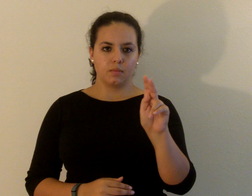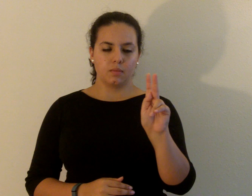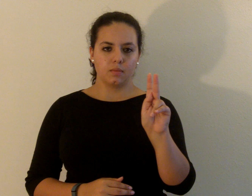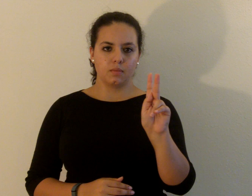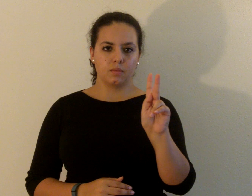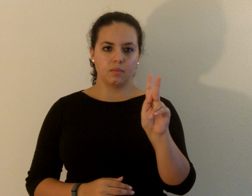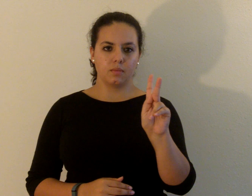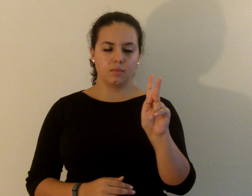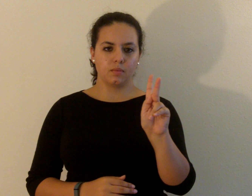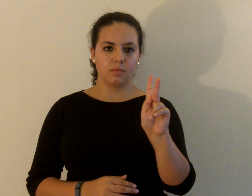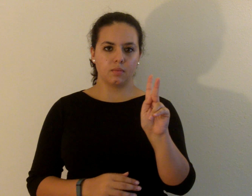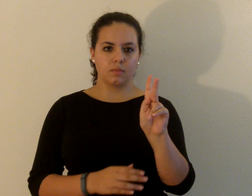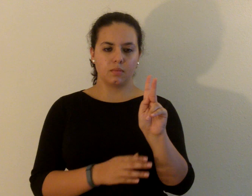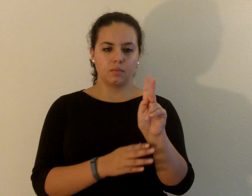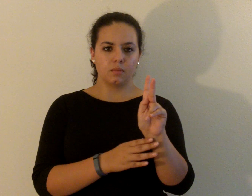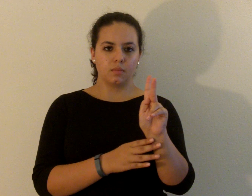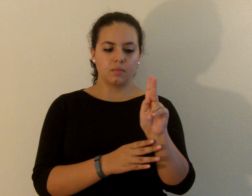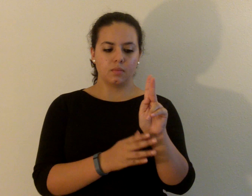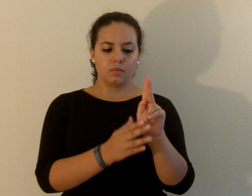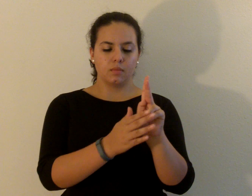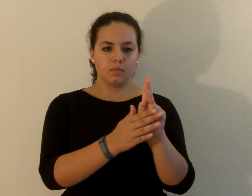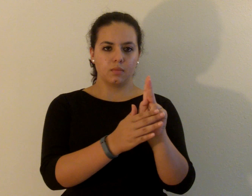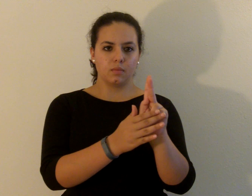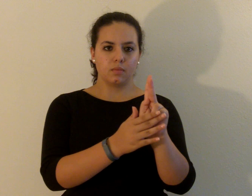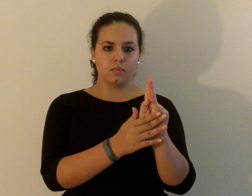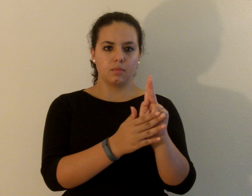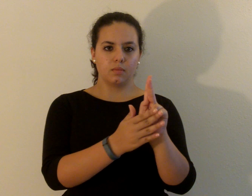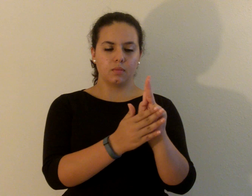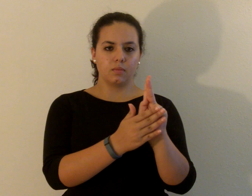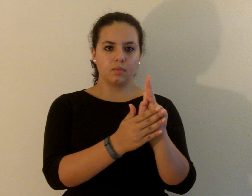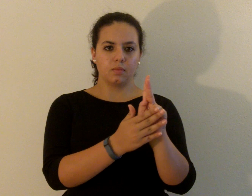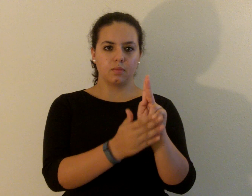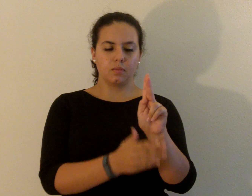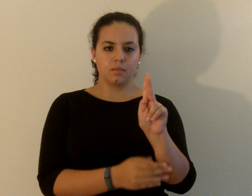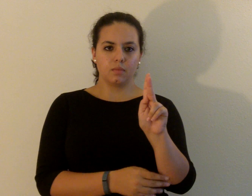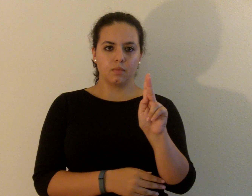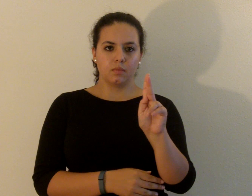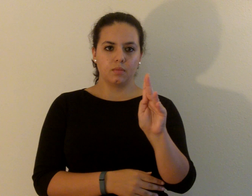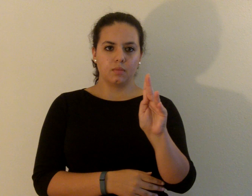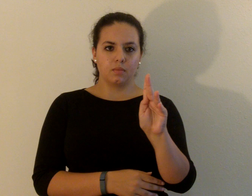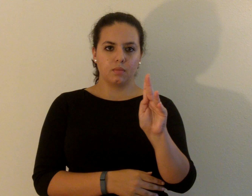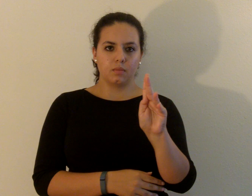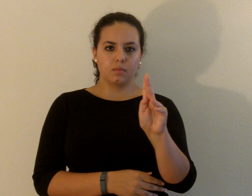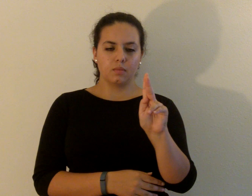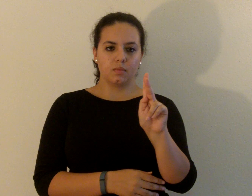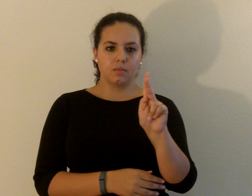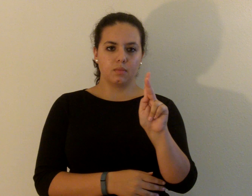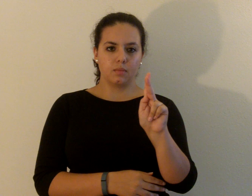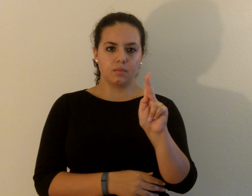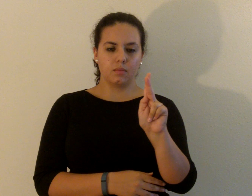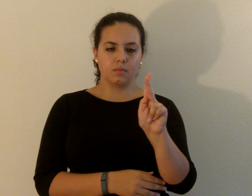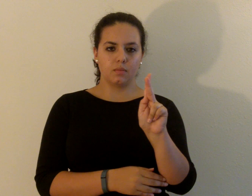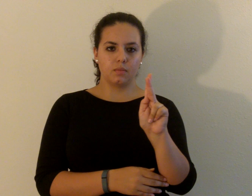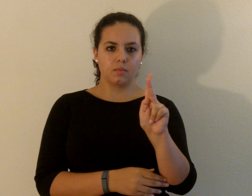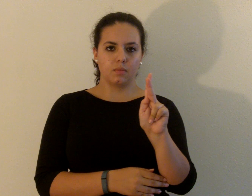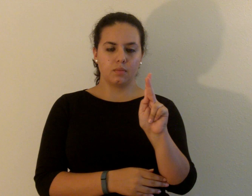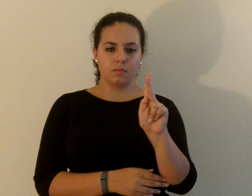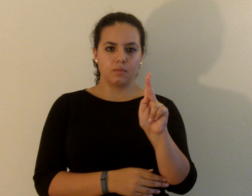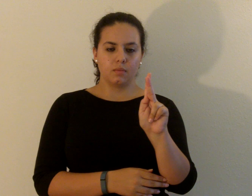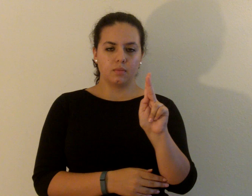and your pinky and ring finger, they need to not be out. They need to be under and clean.